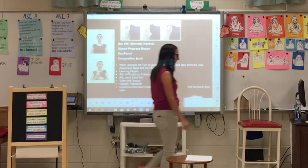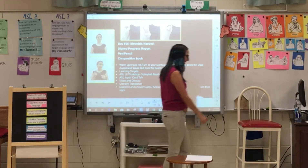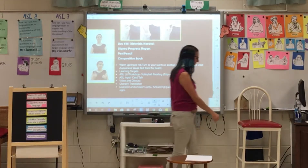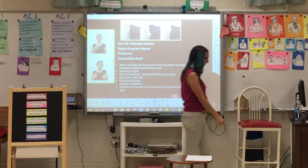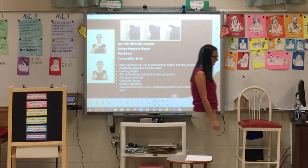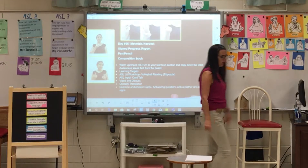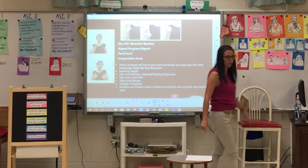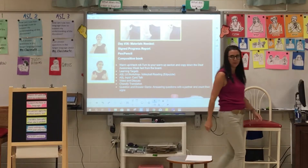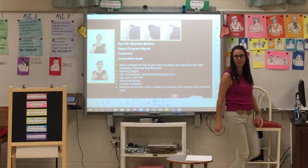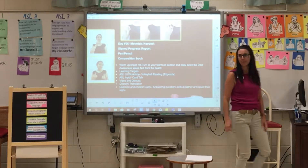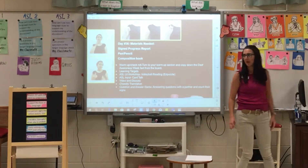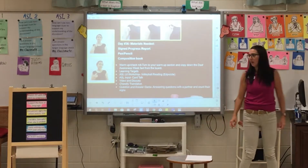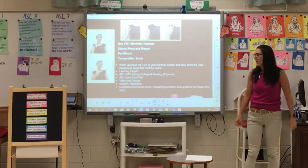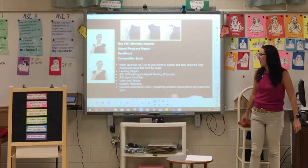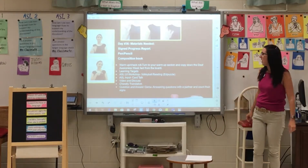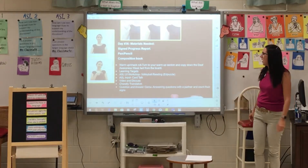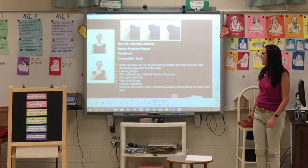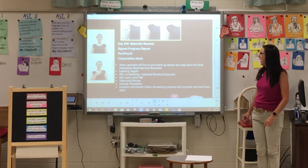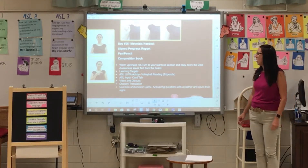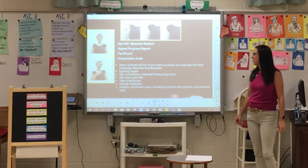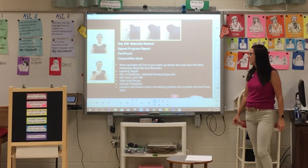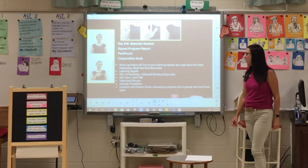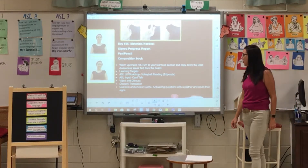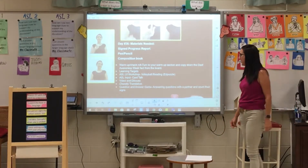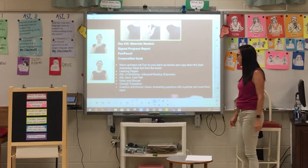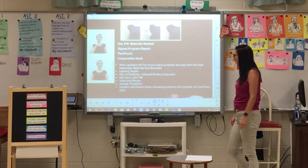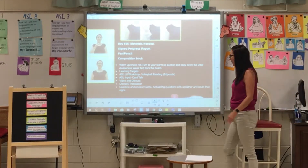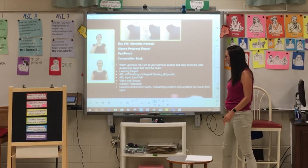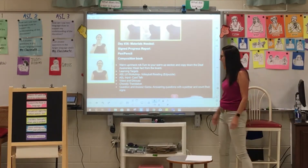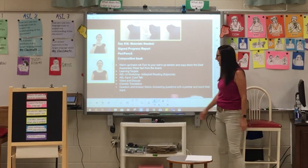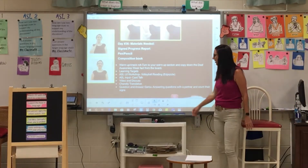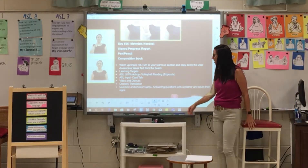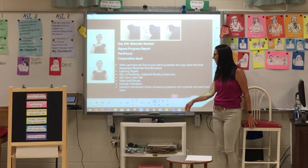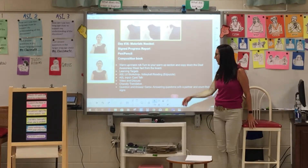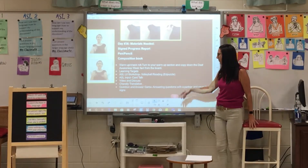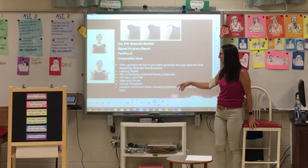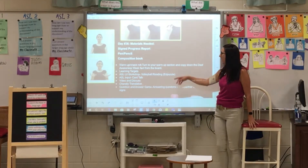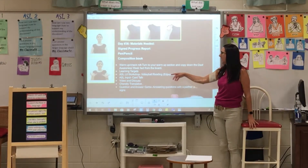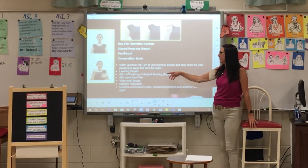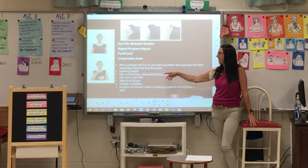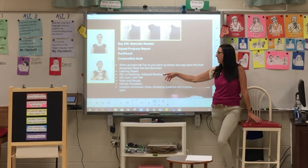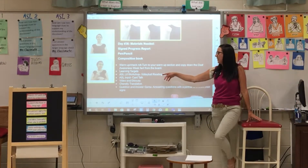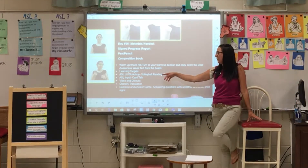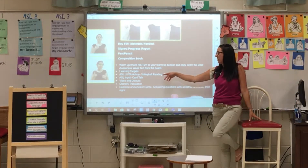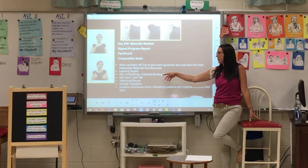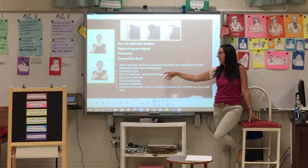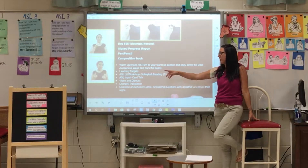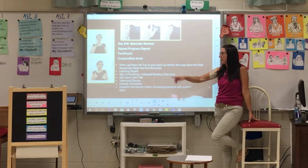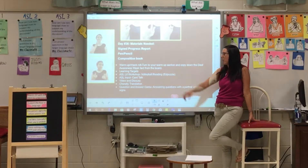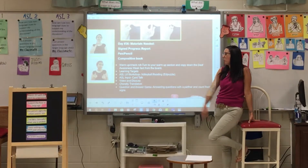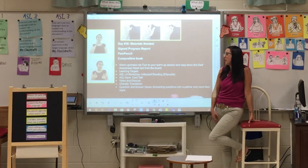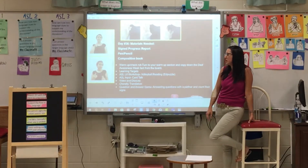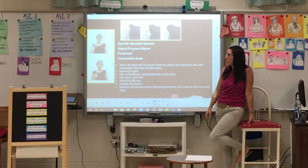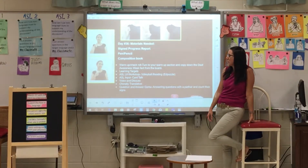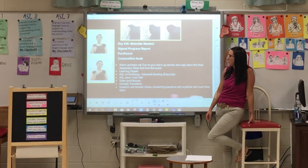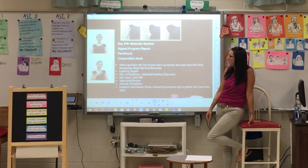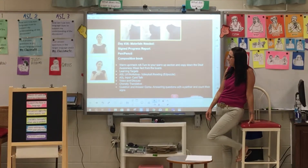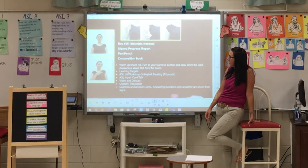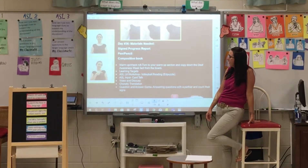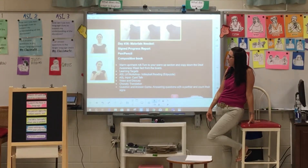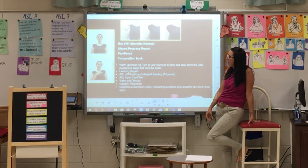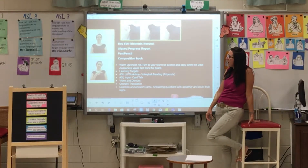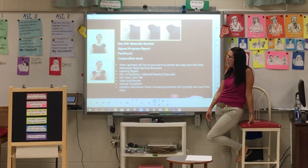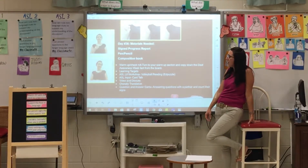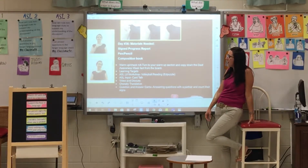if you would like to go. And also today we're going to take a look for our ASL Lit workshop, or our watching